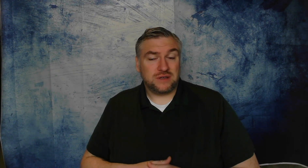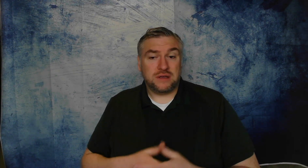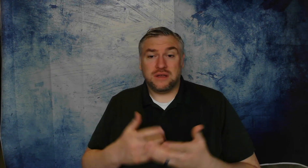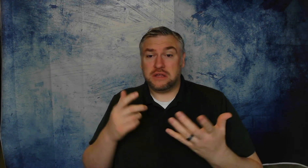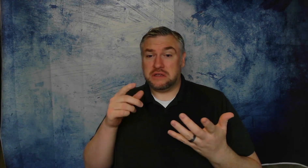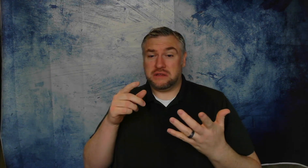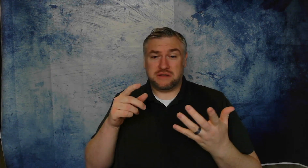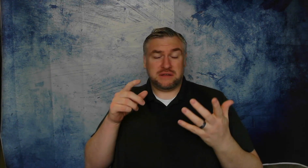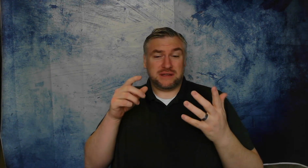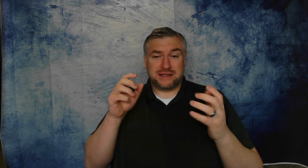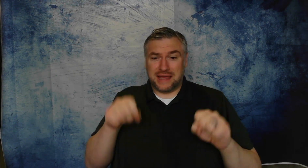book together.